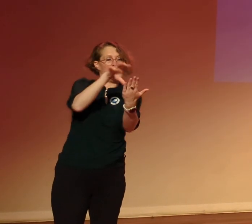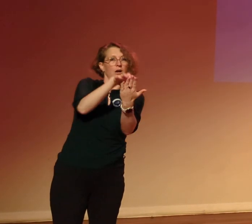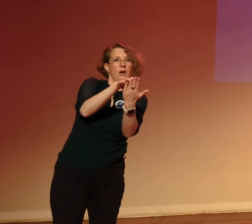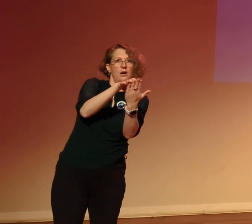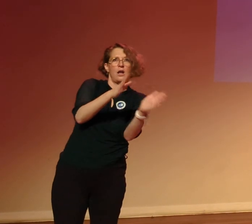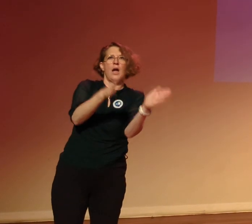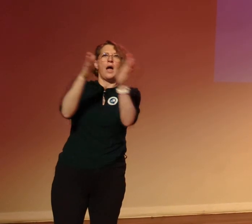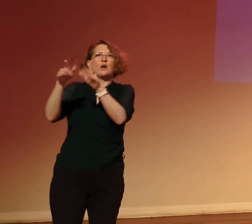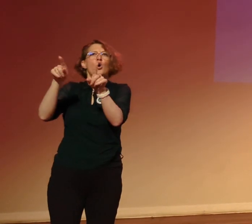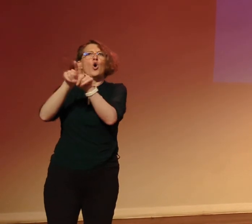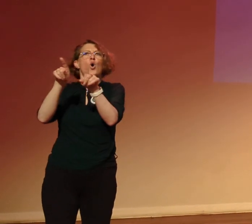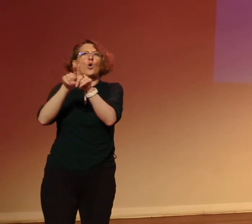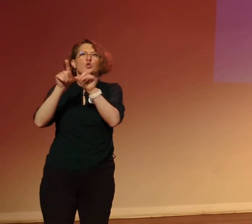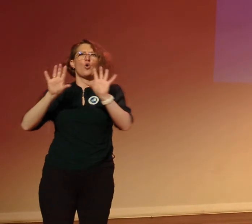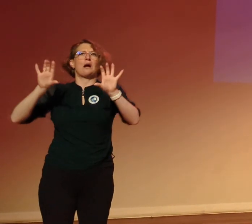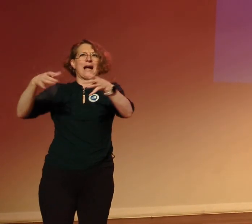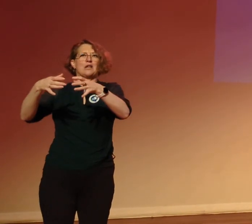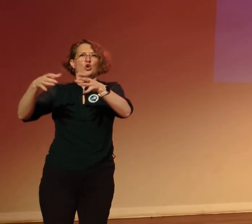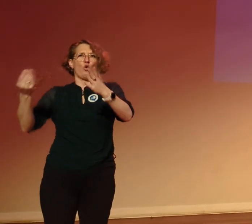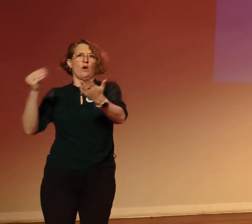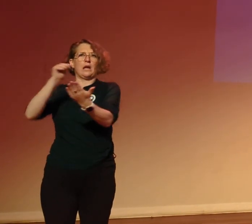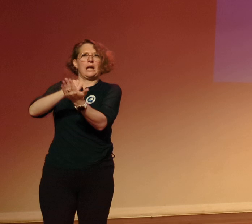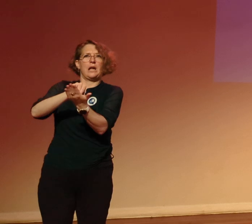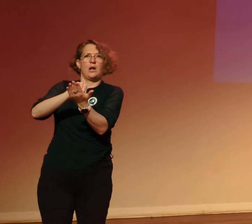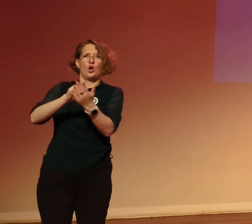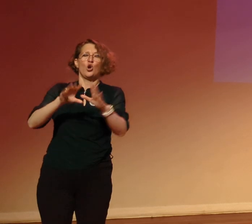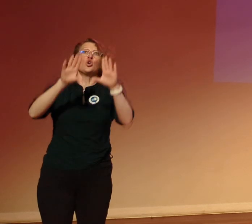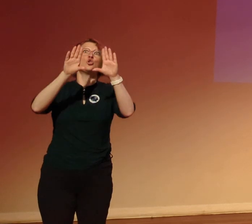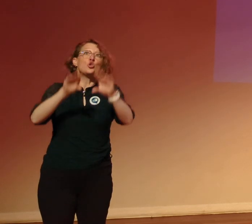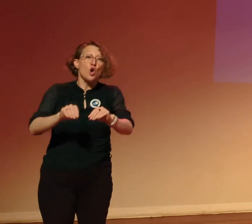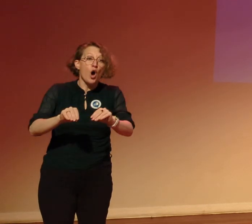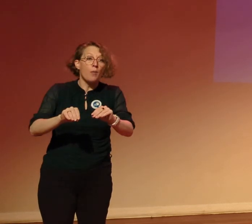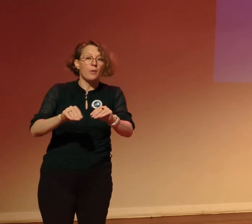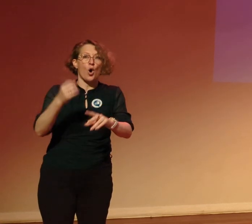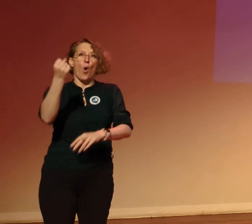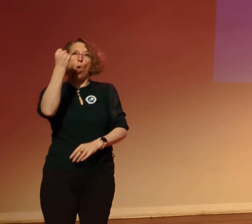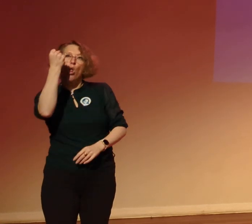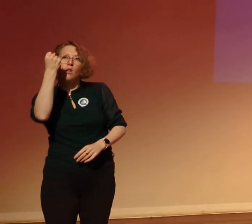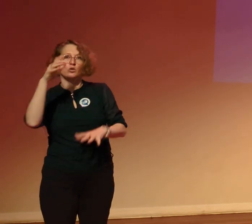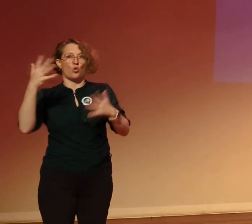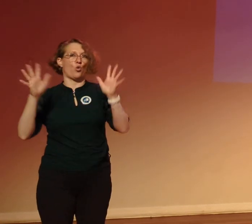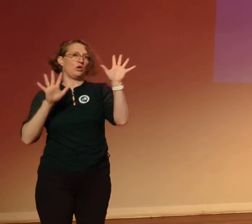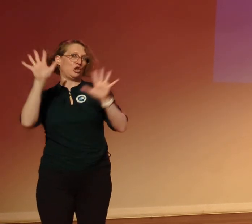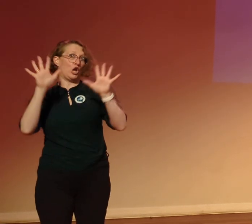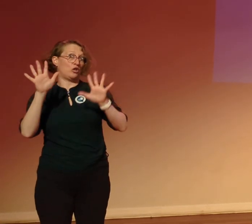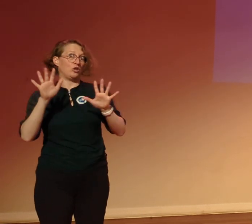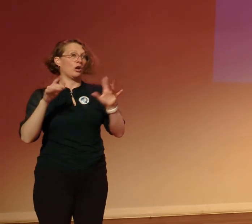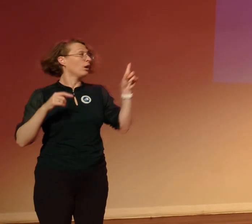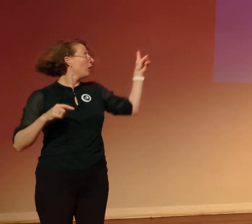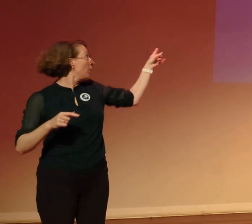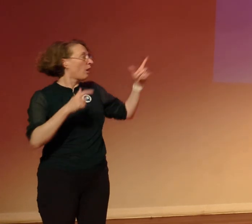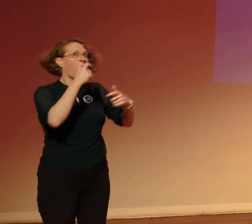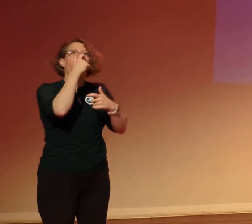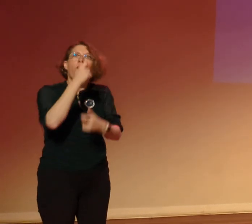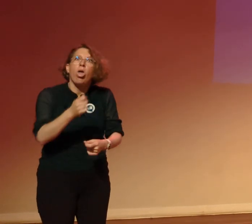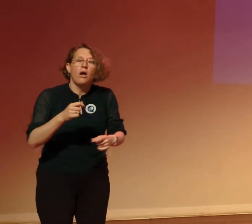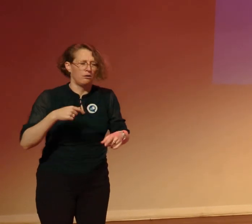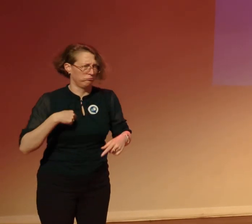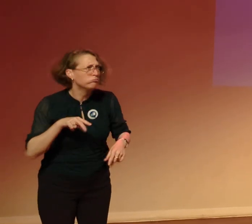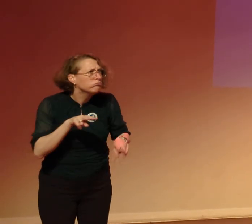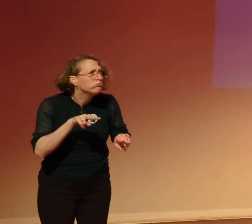also giving a category, a stop or a hold on gesture. What is interesting about this is that it is